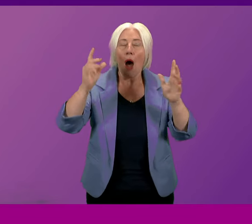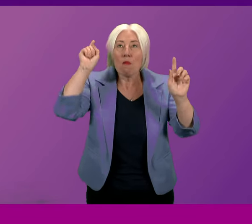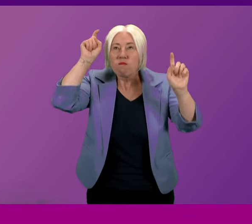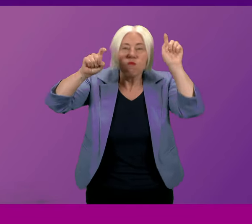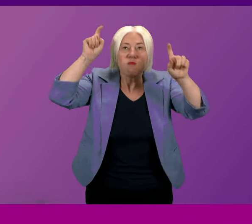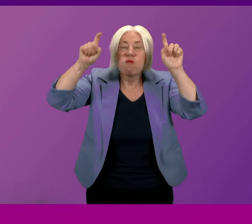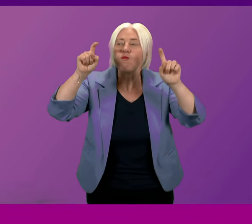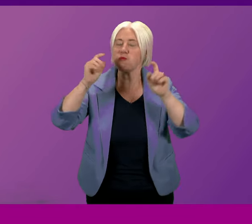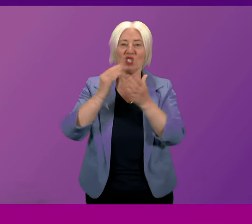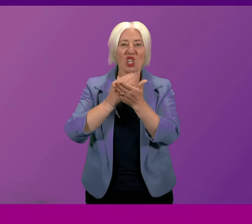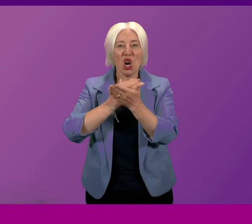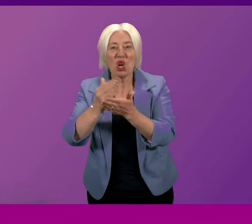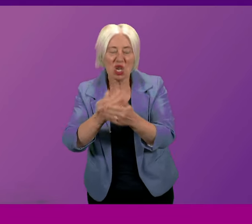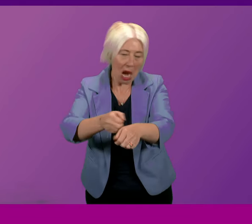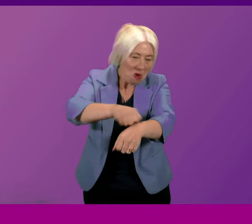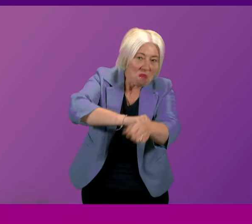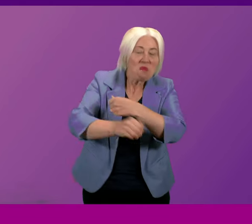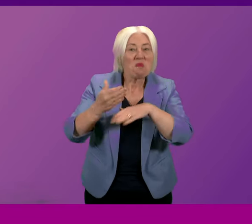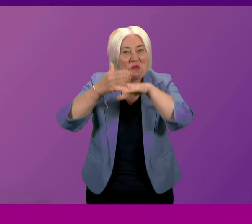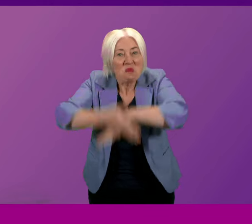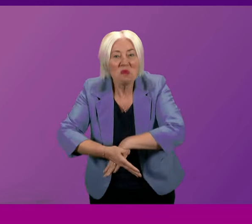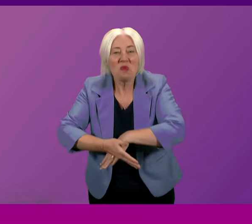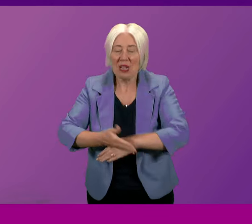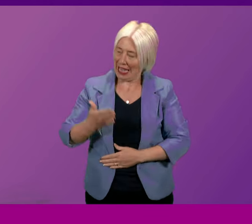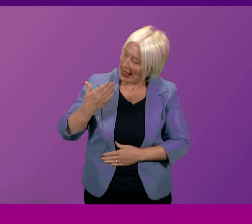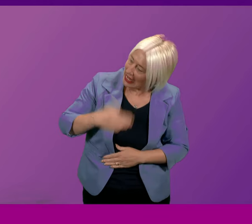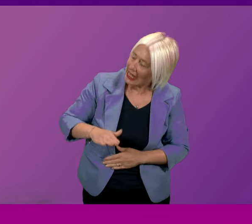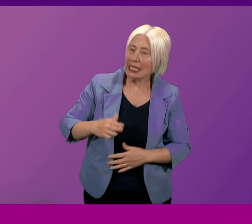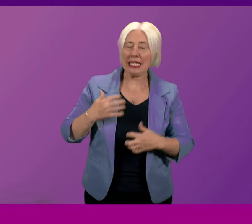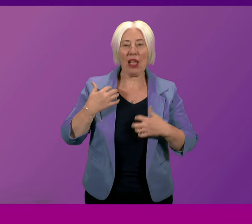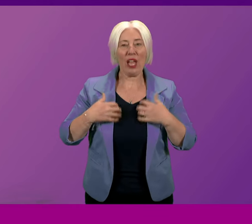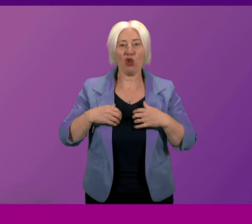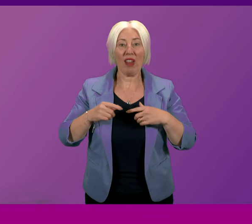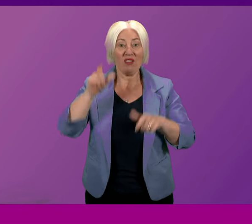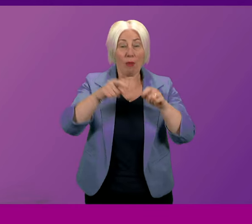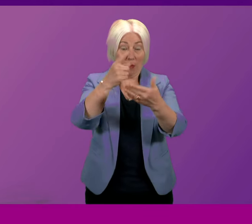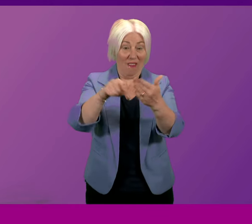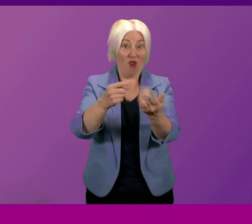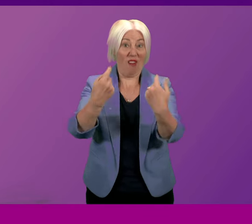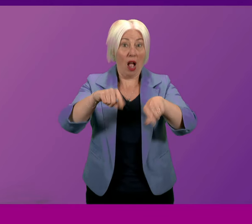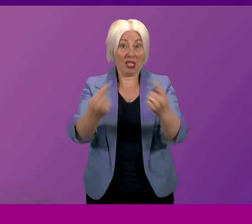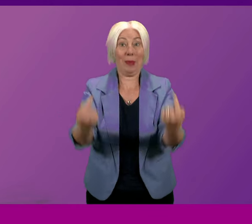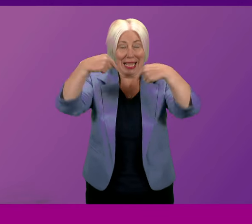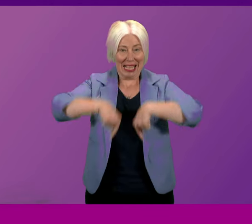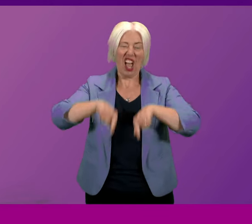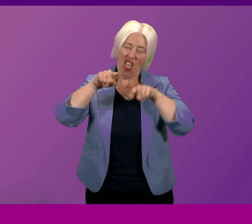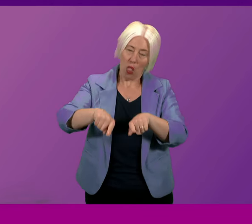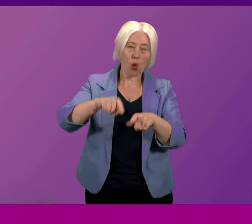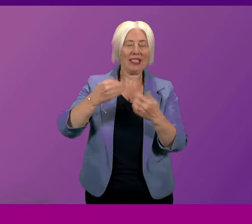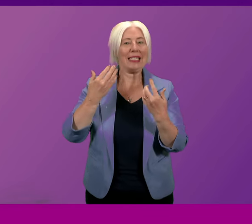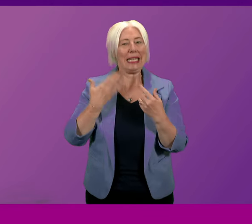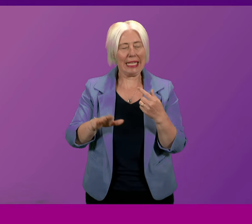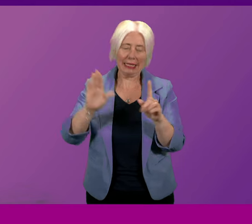of shared endeavour, where the needs and the interests of the people who sent us here are paramount and they are